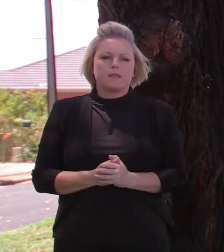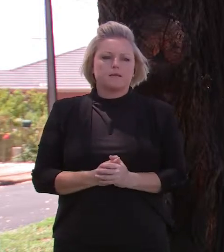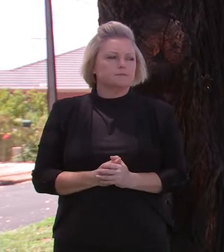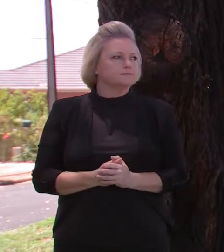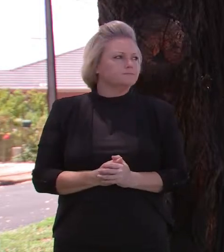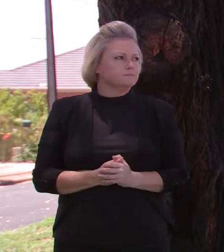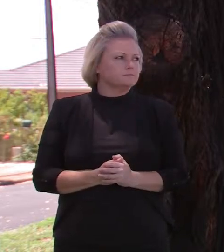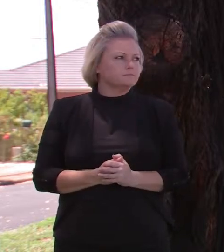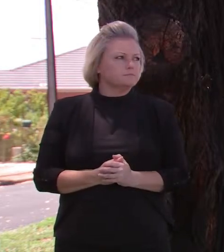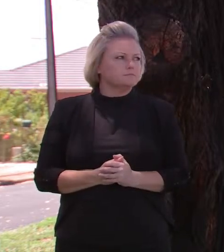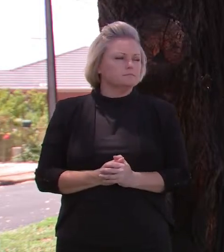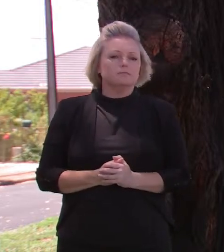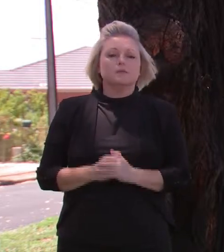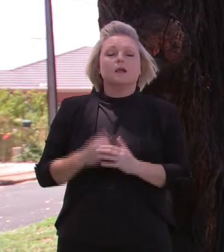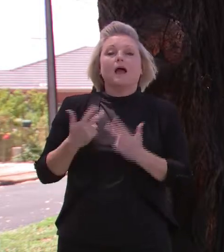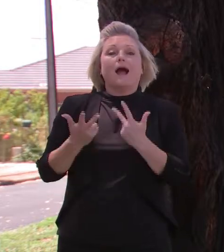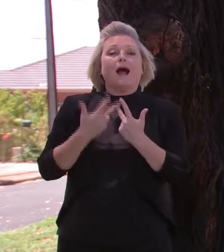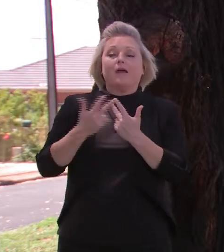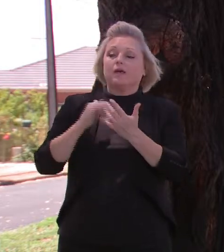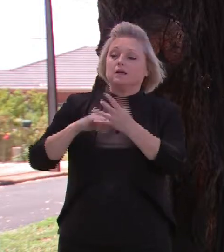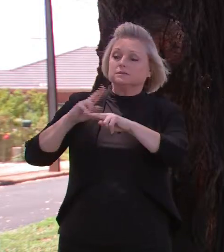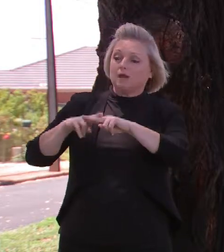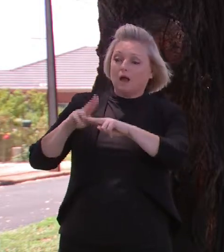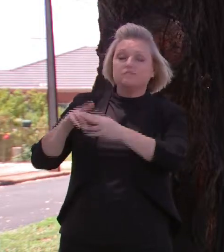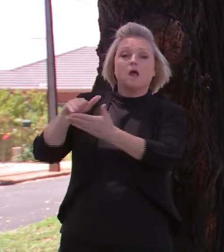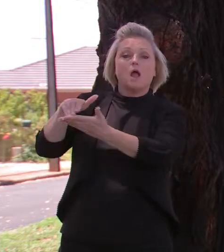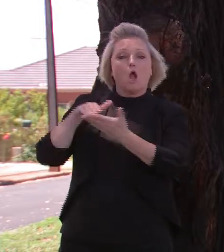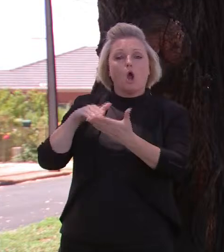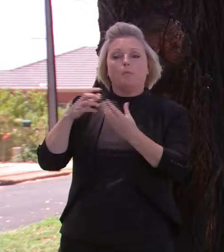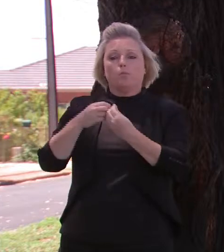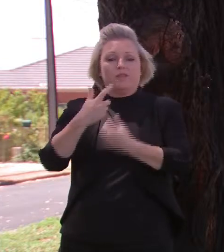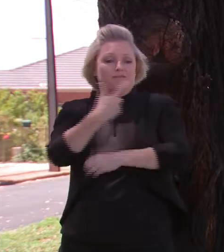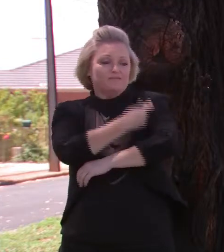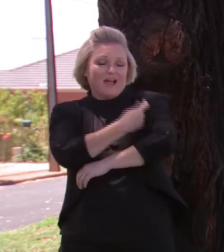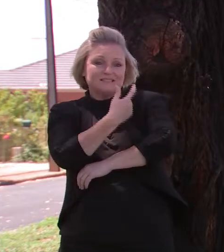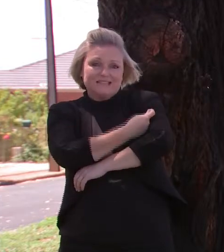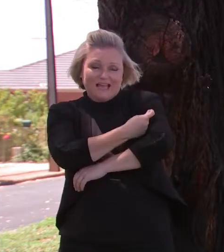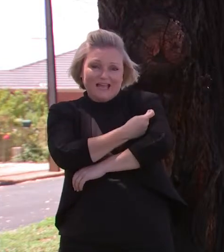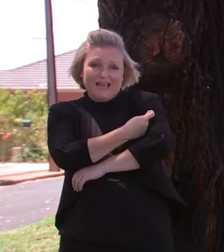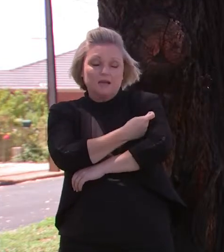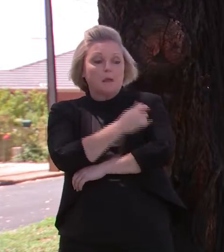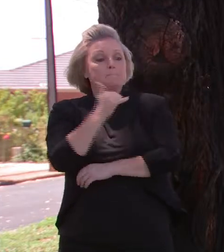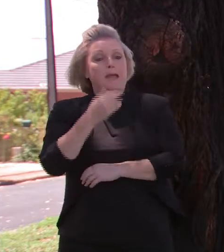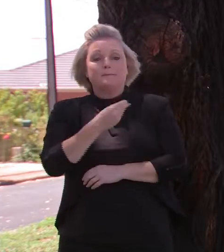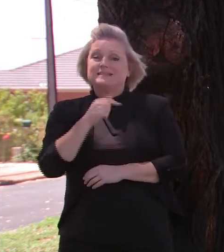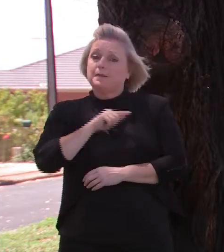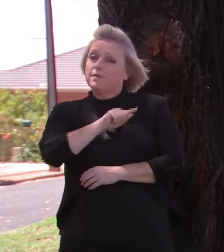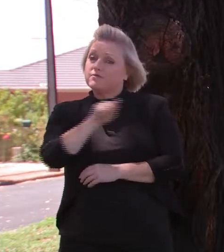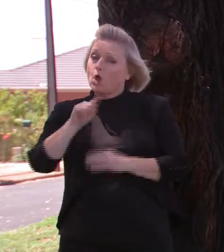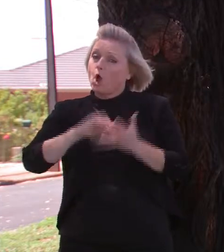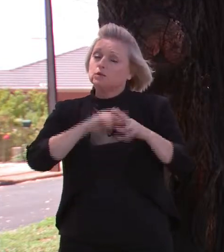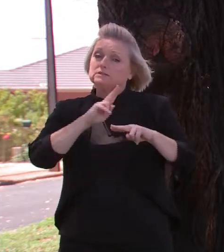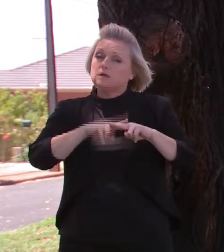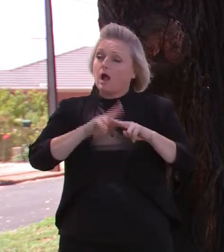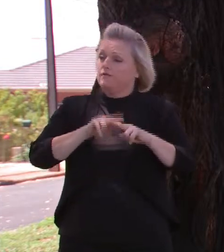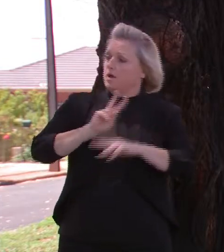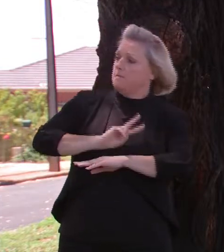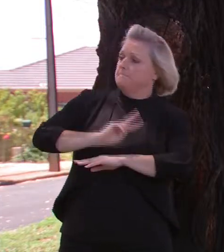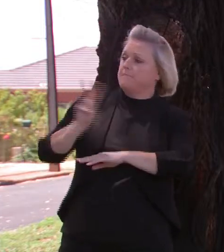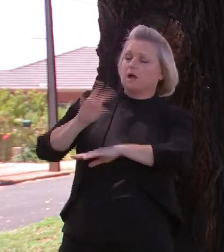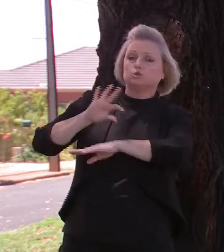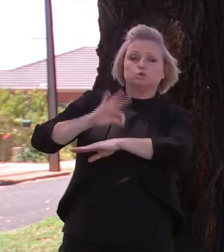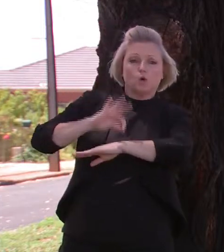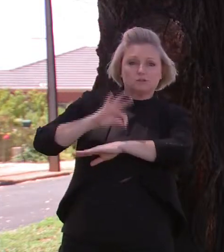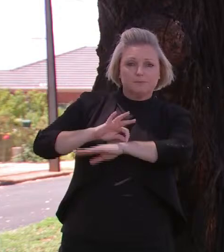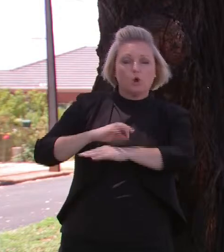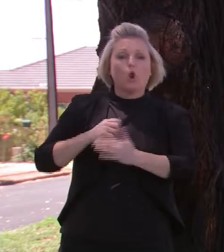us with vaccination. It's quite possible we'll be able to relinquish some of those staff fairly soon. We are going to be discussing elective